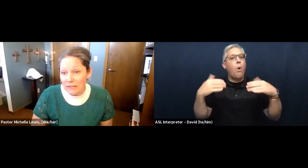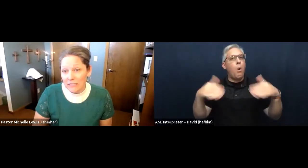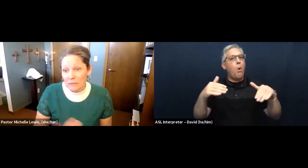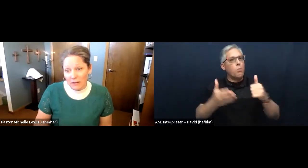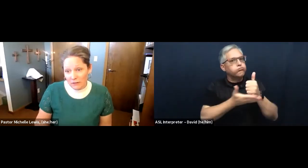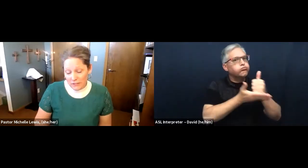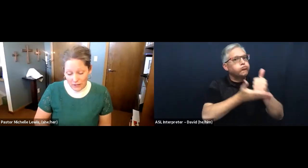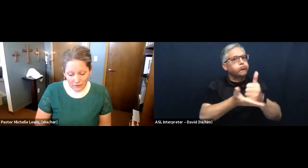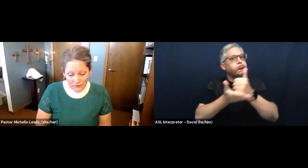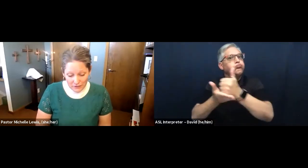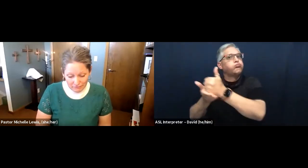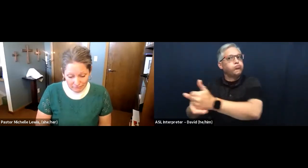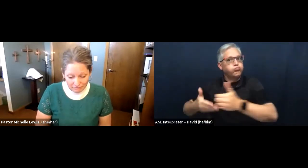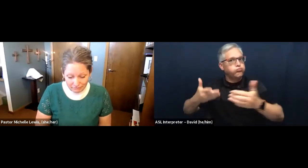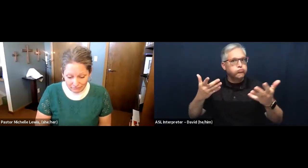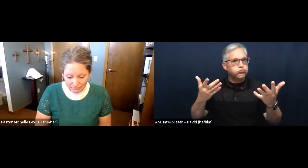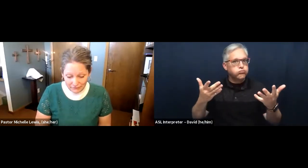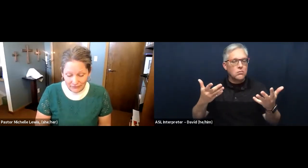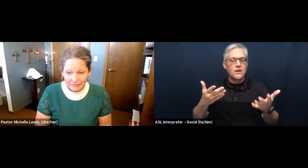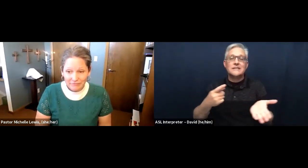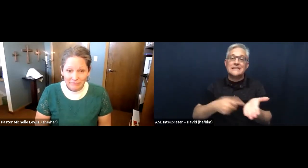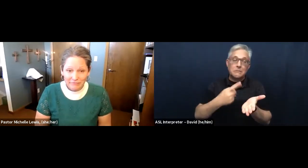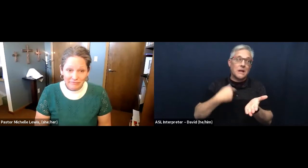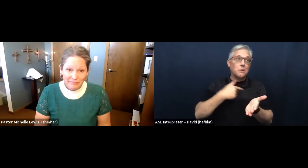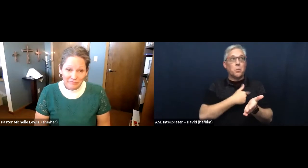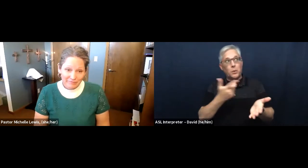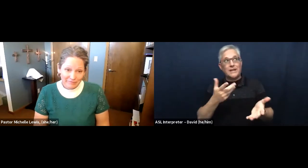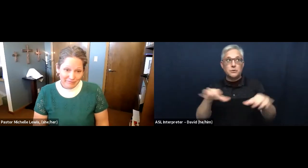often in spite of ourselves.